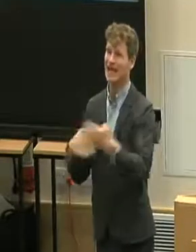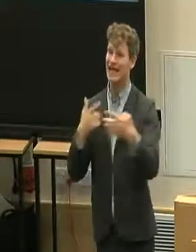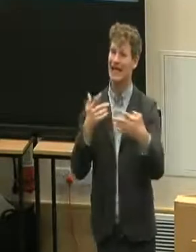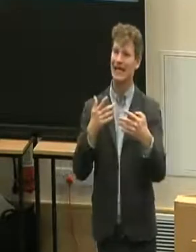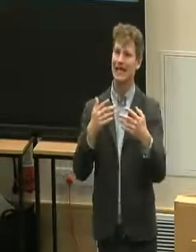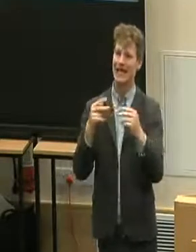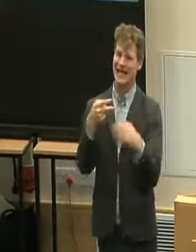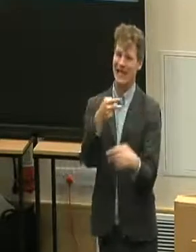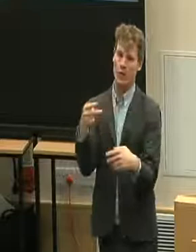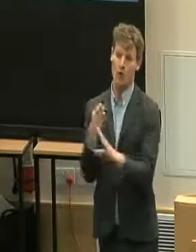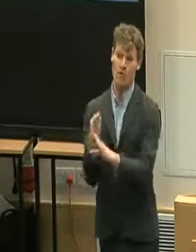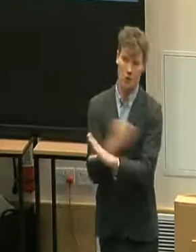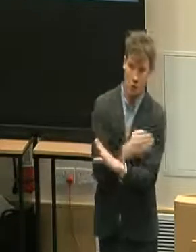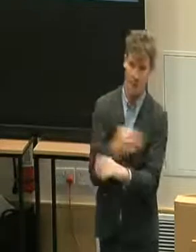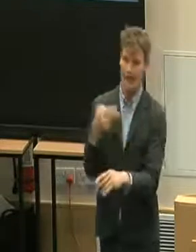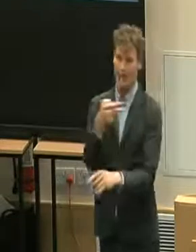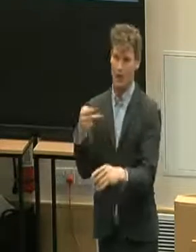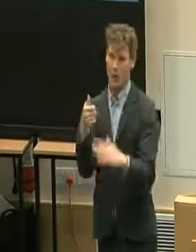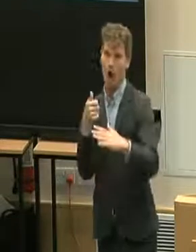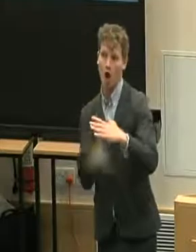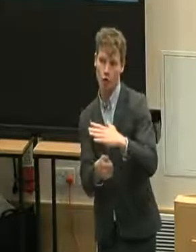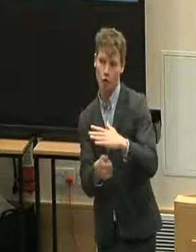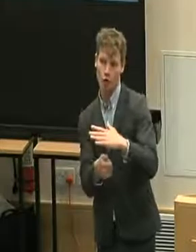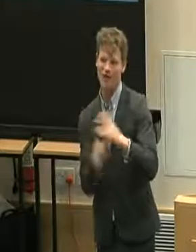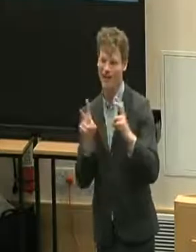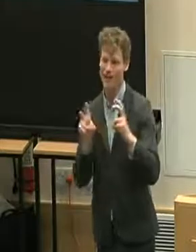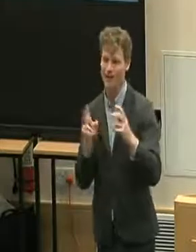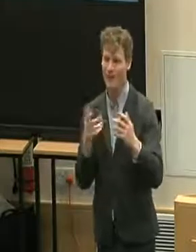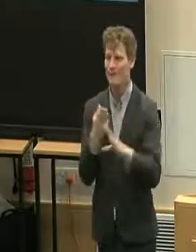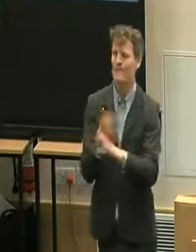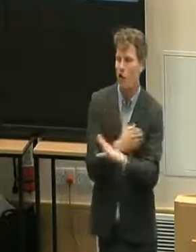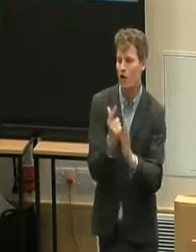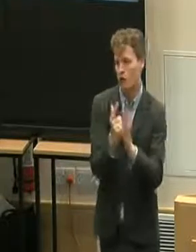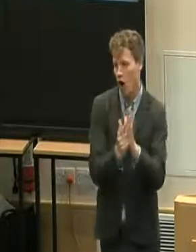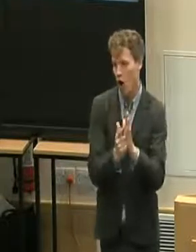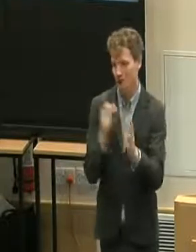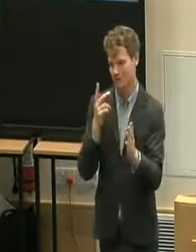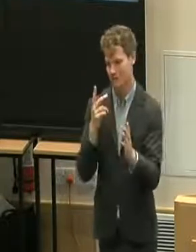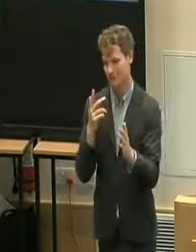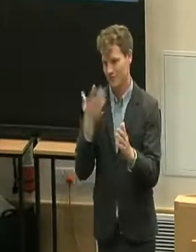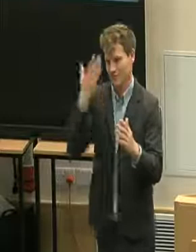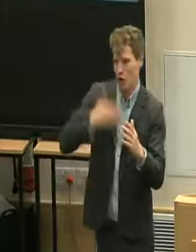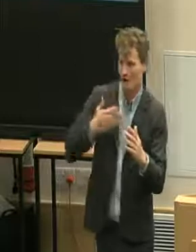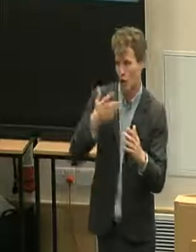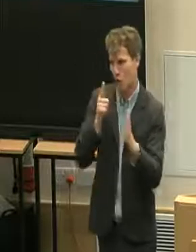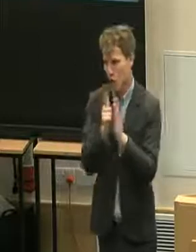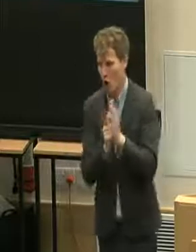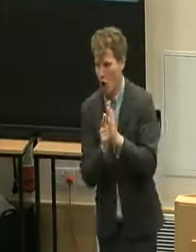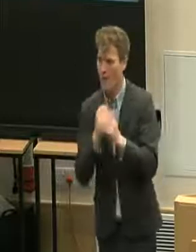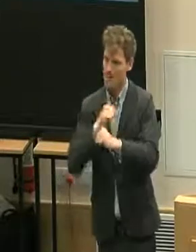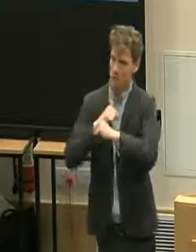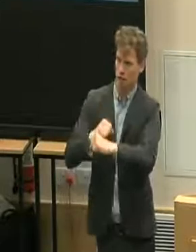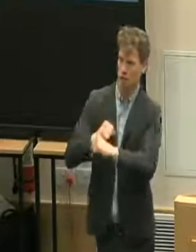under, and the law, and entitled without discrimination, equal protection, and equal benefit. We have